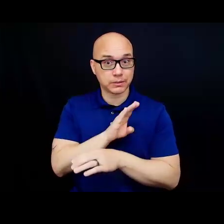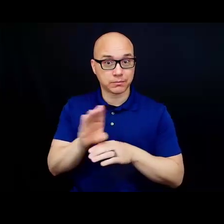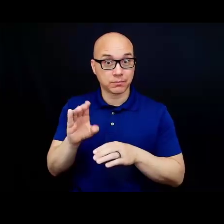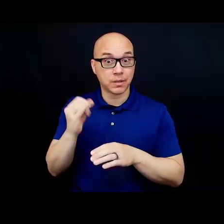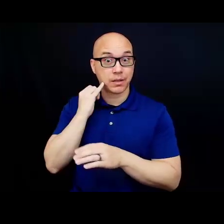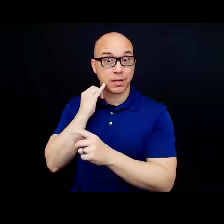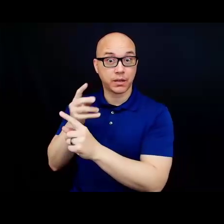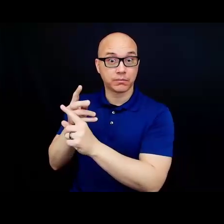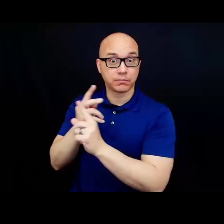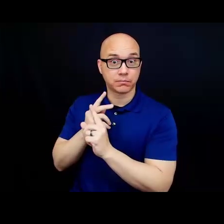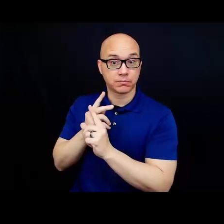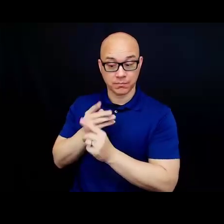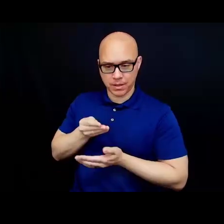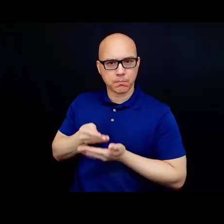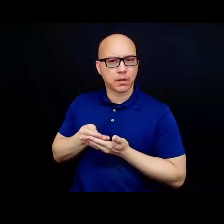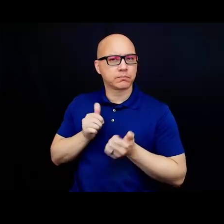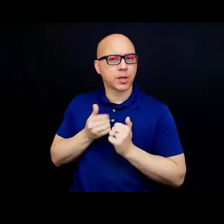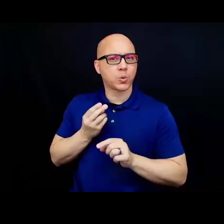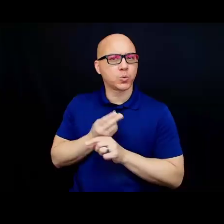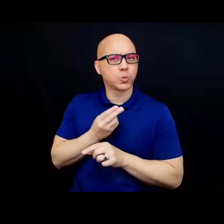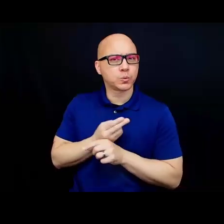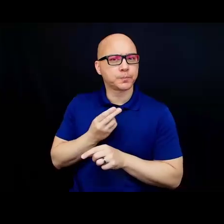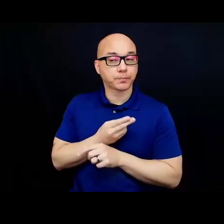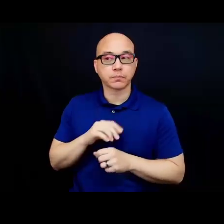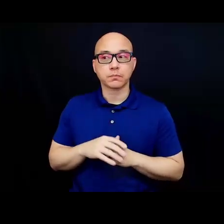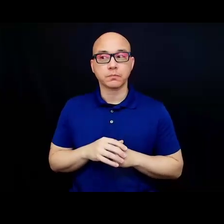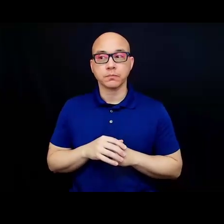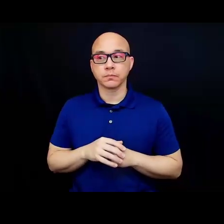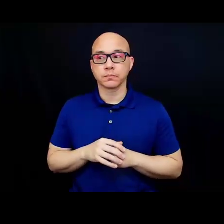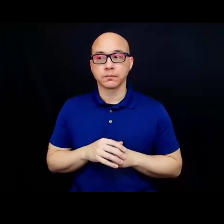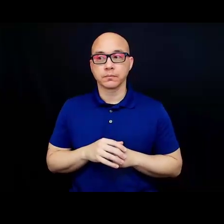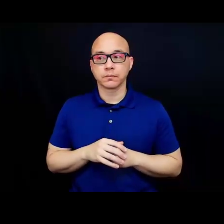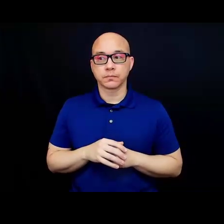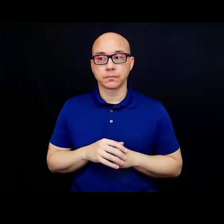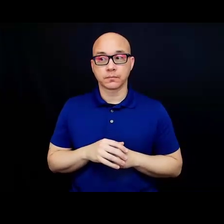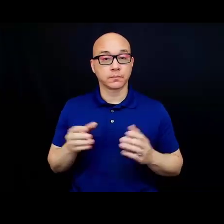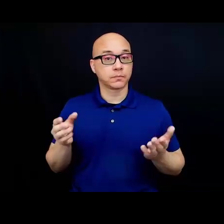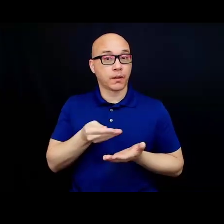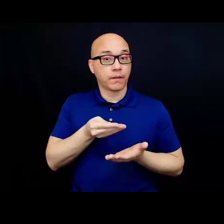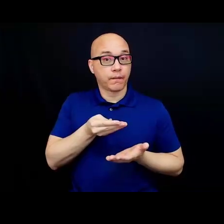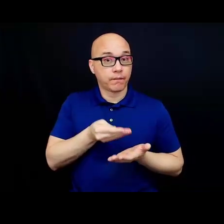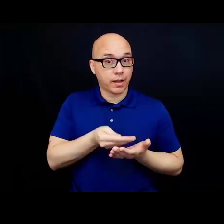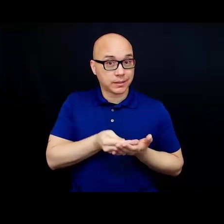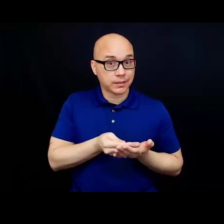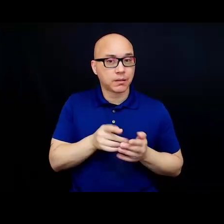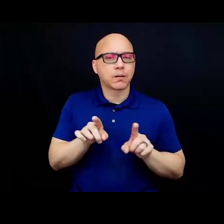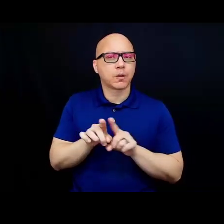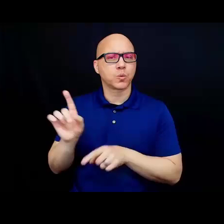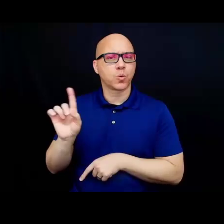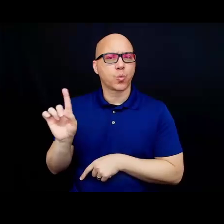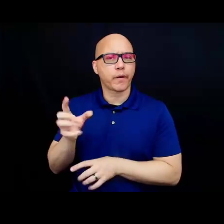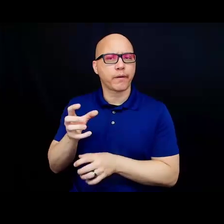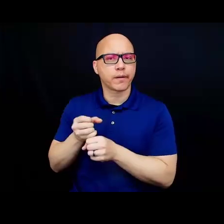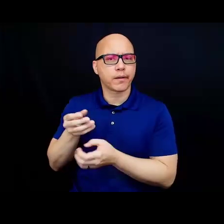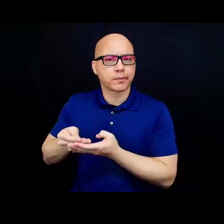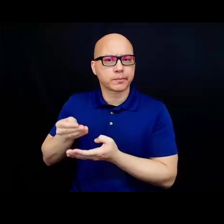funds, any exit strategies that you may have, funding and funding sources. What